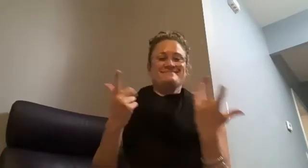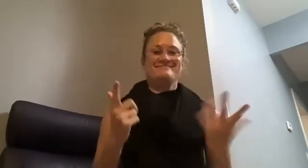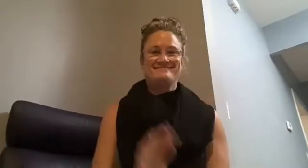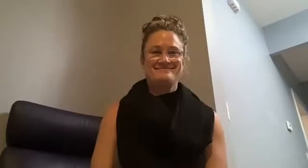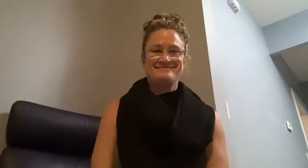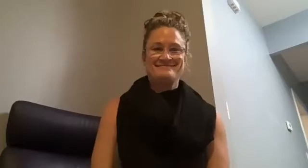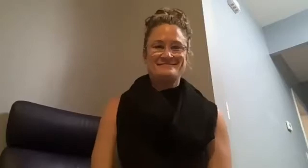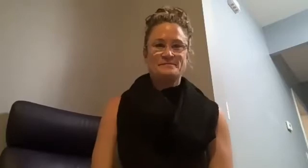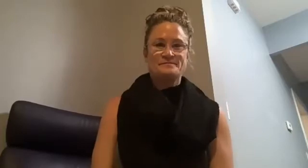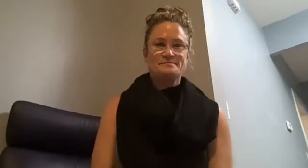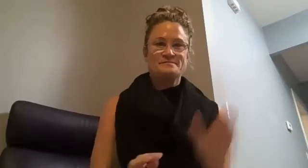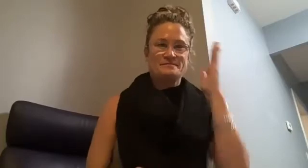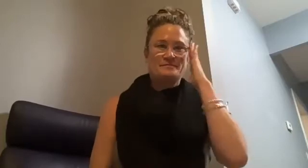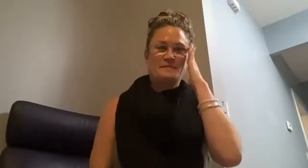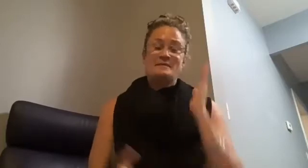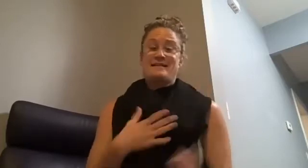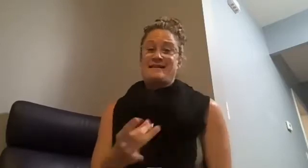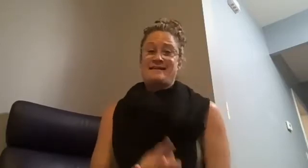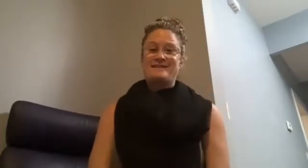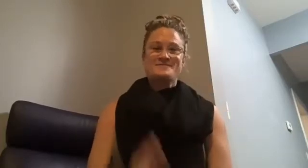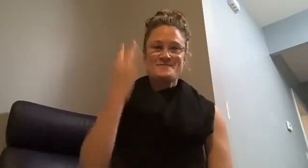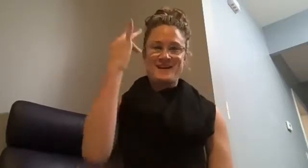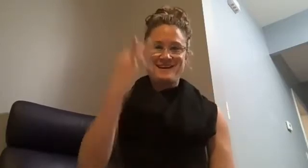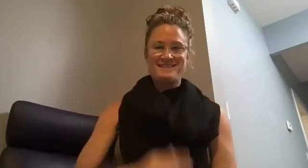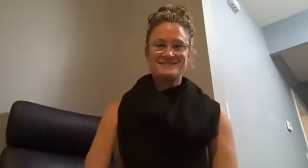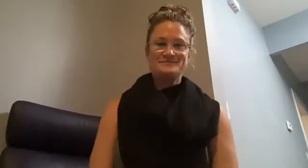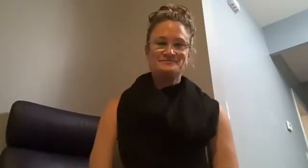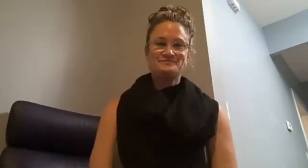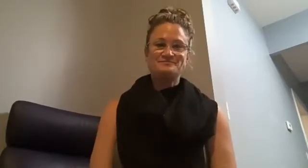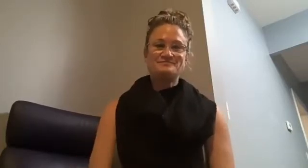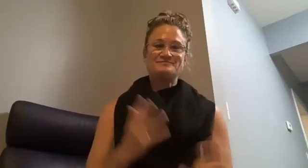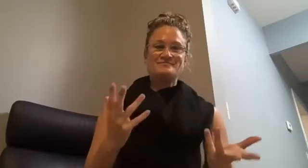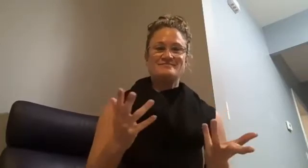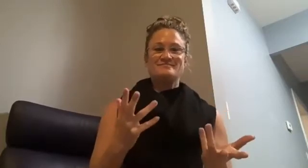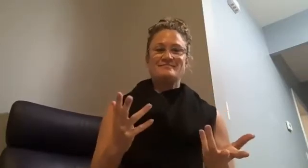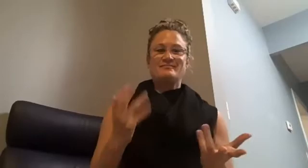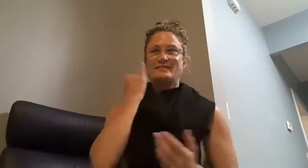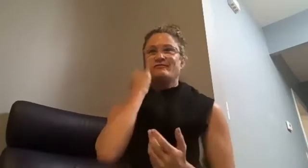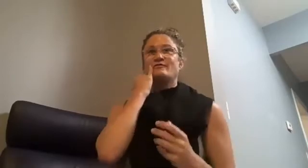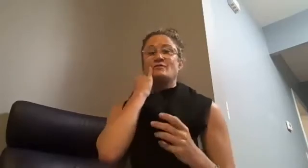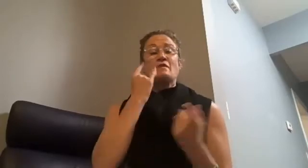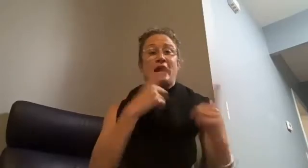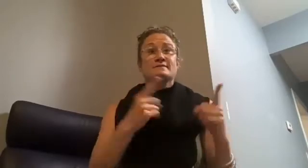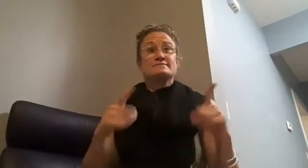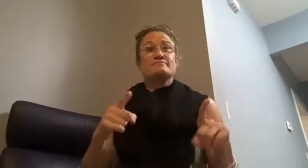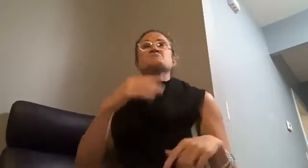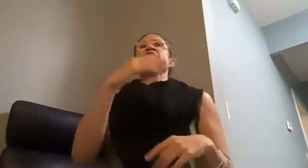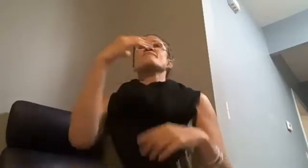that about him, because it sort of goes against this idea of, like, if you're an active member, you sit up front, which I guess I